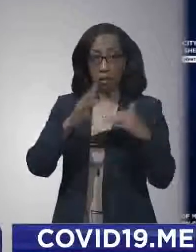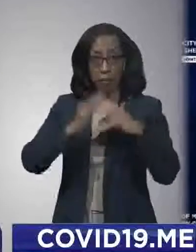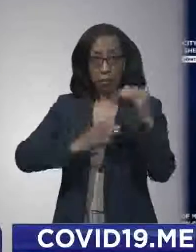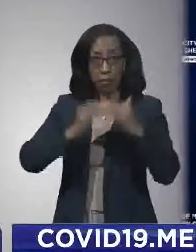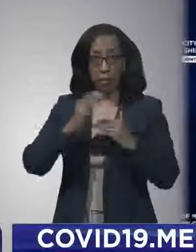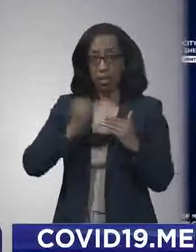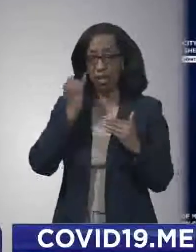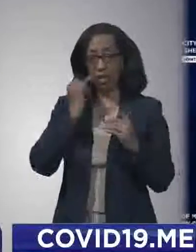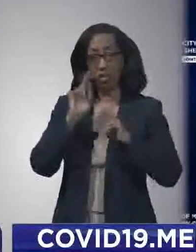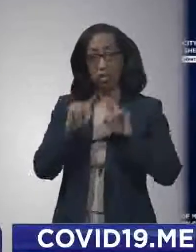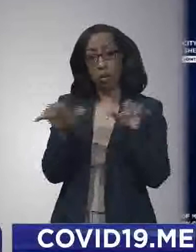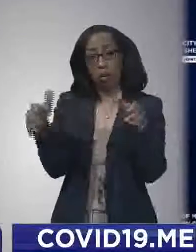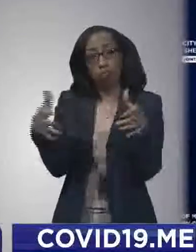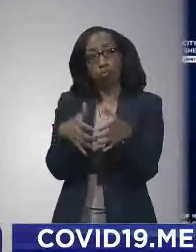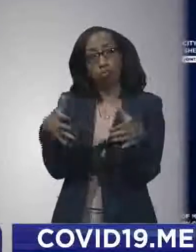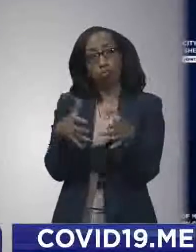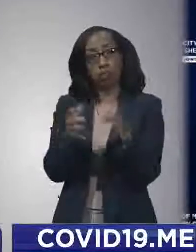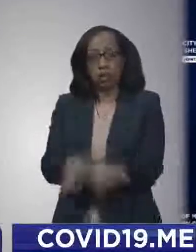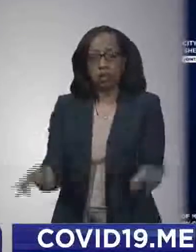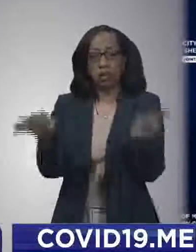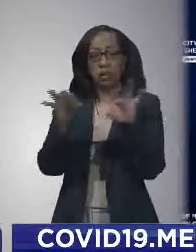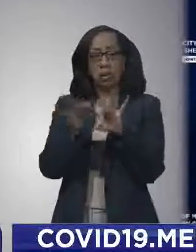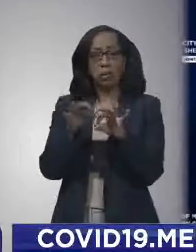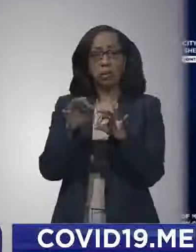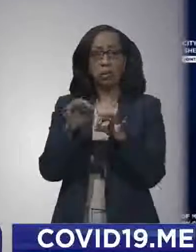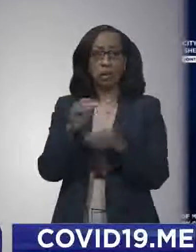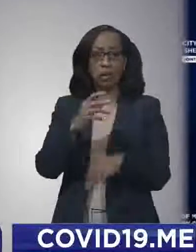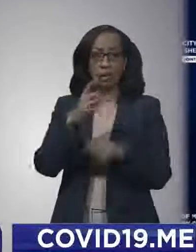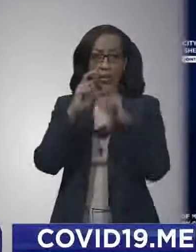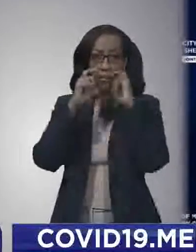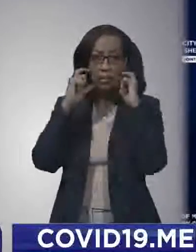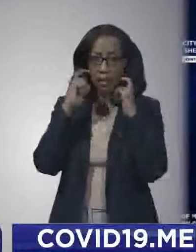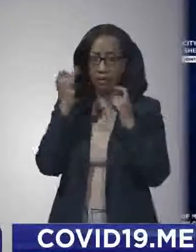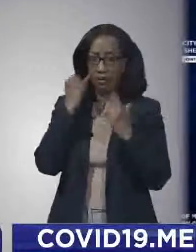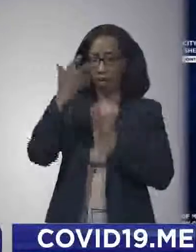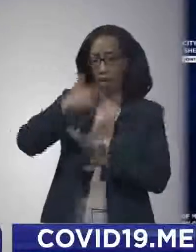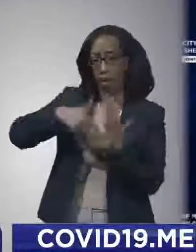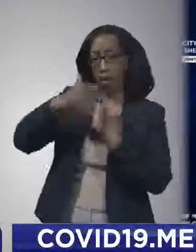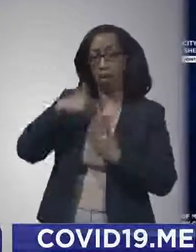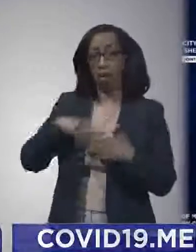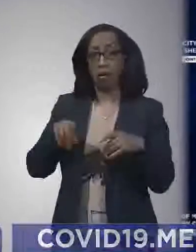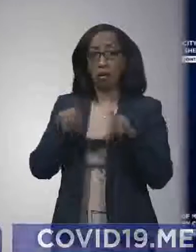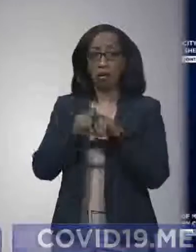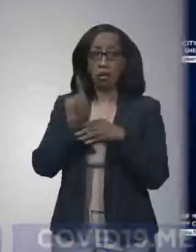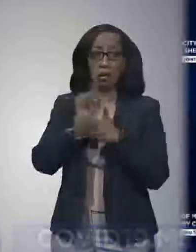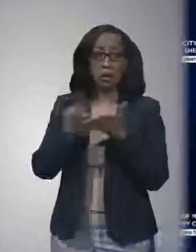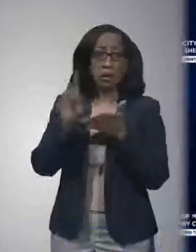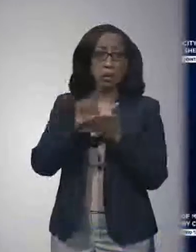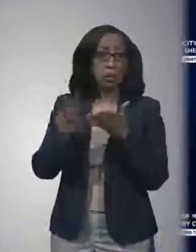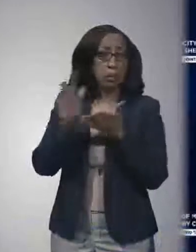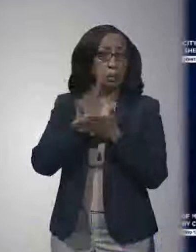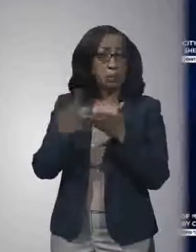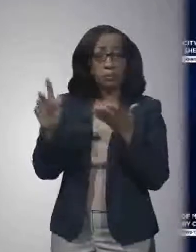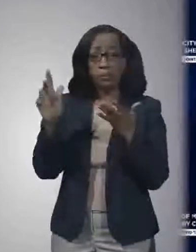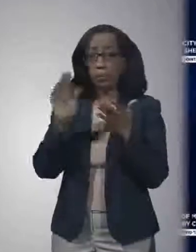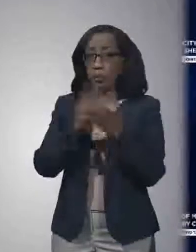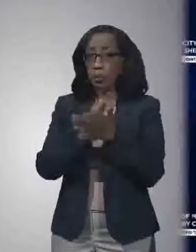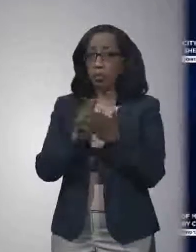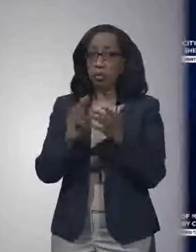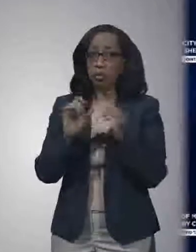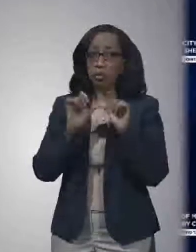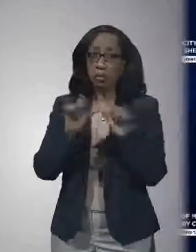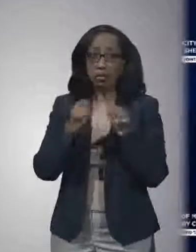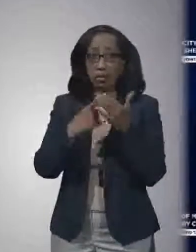people gathered. I'm hopeful that as we move into the next several weeks and the schools continue to discuss the